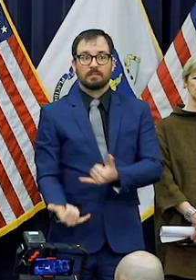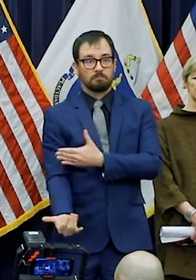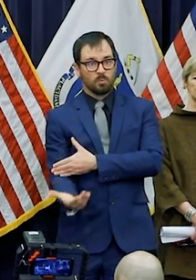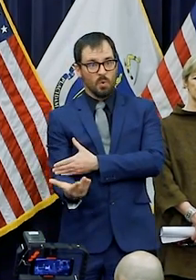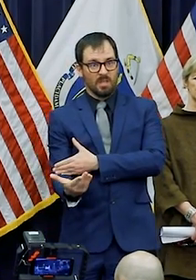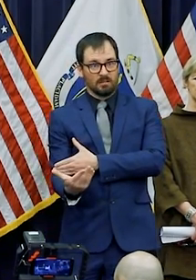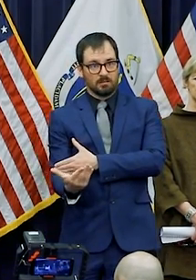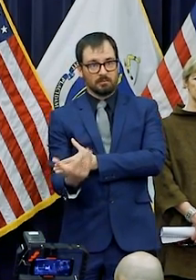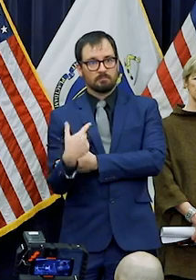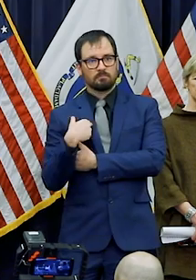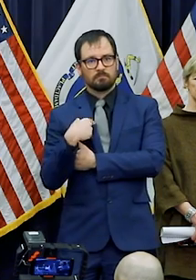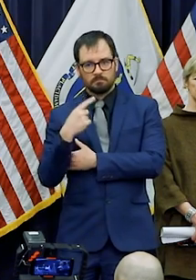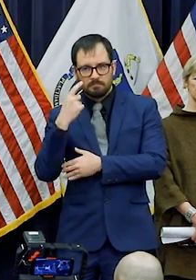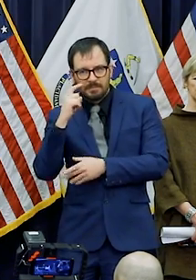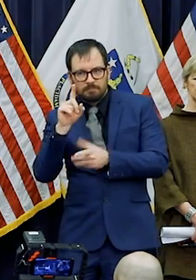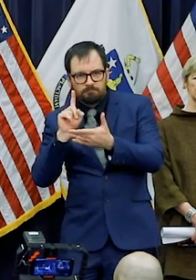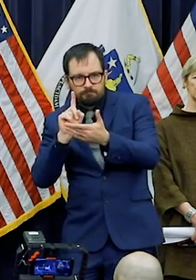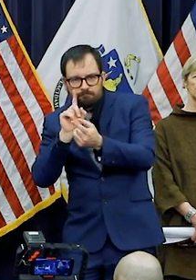conducted